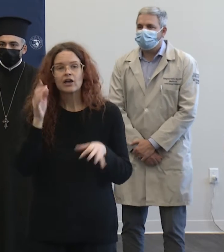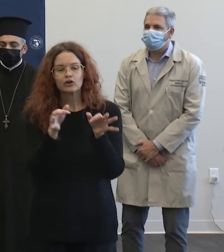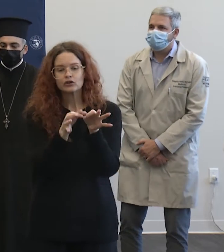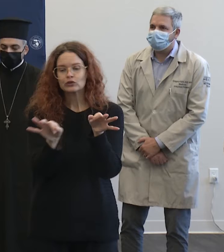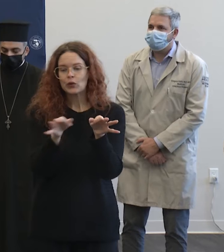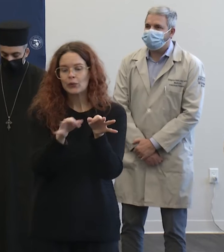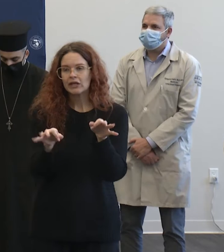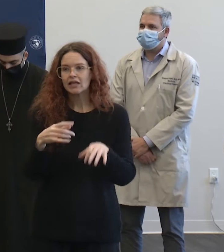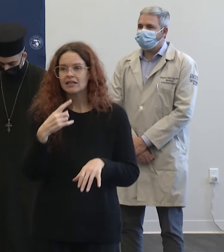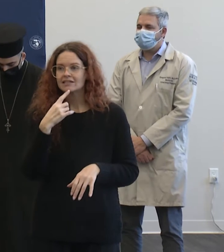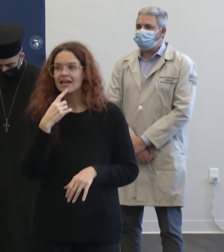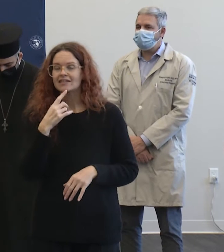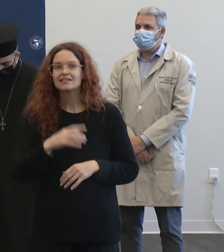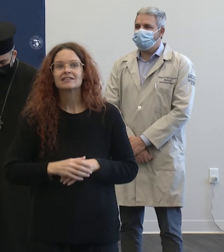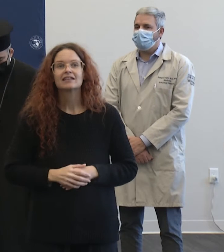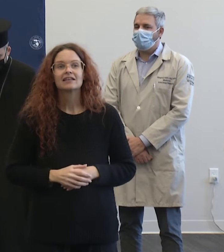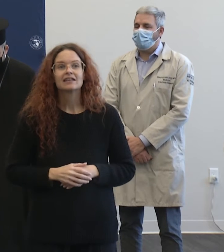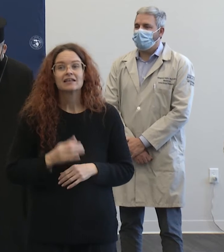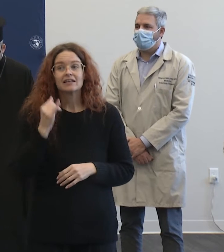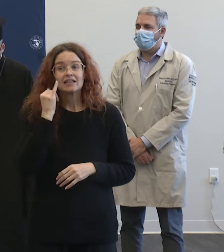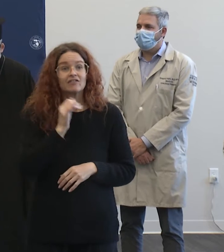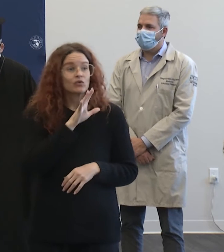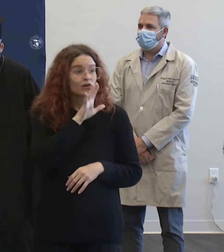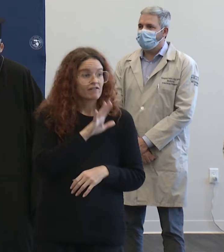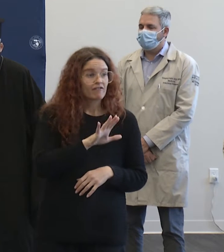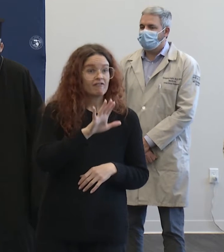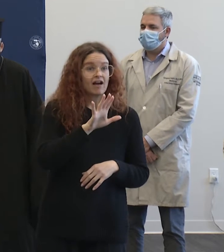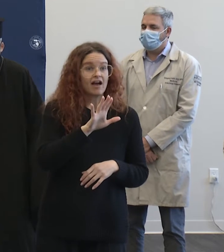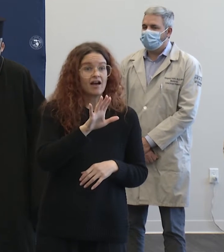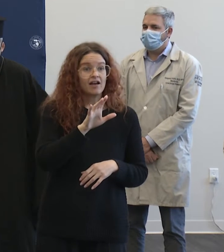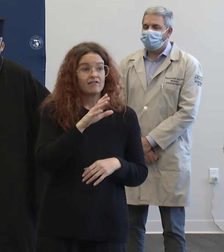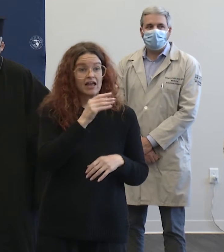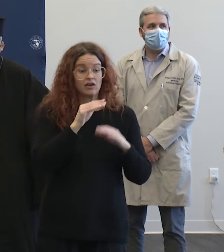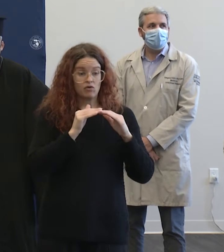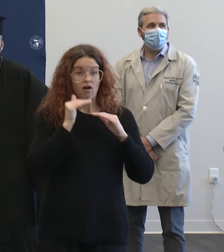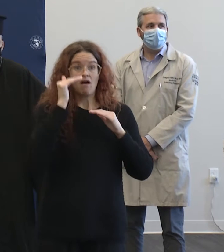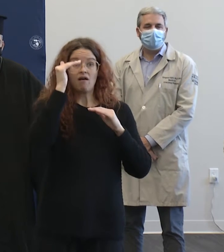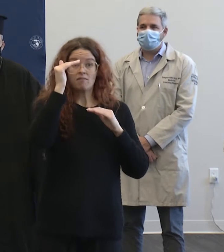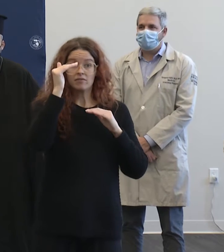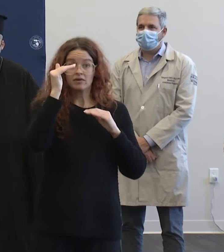says, if you are 5 years old and older,